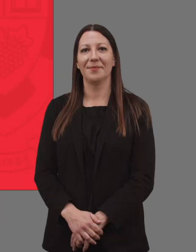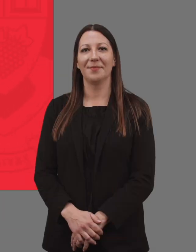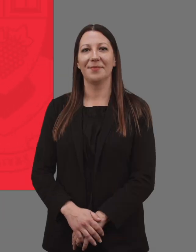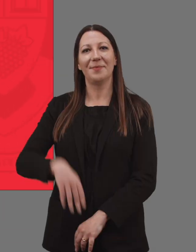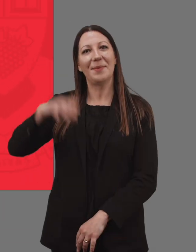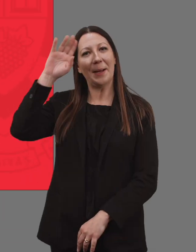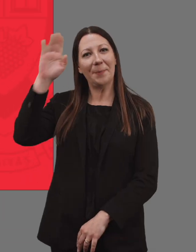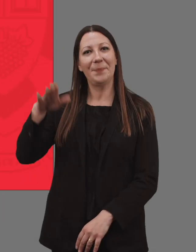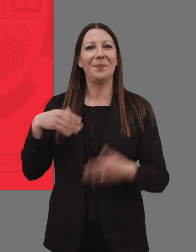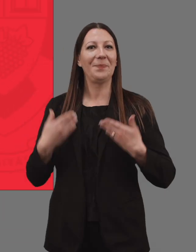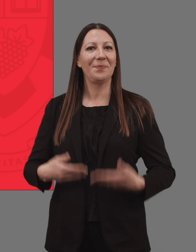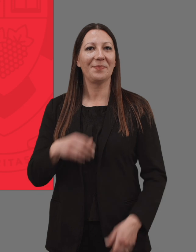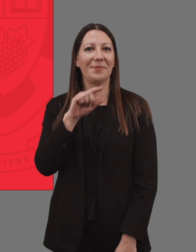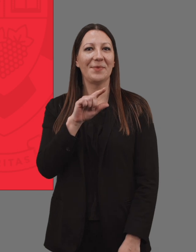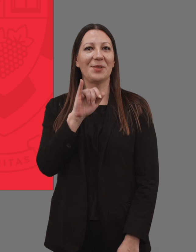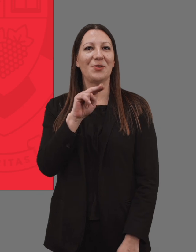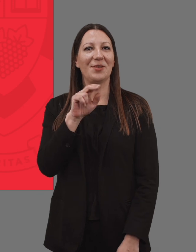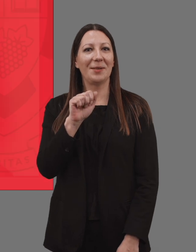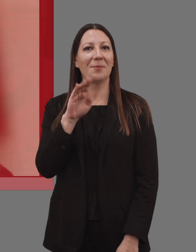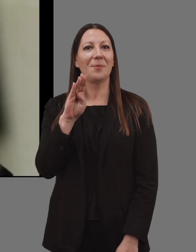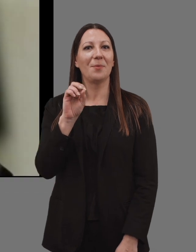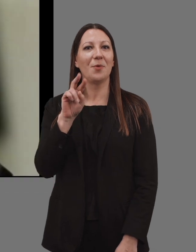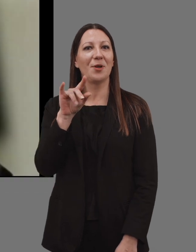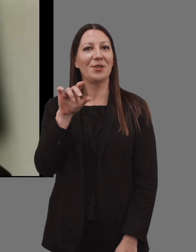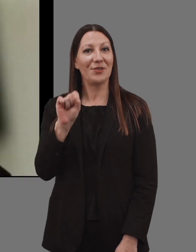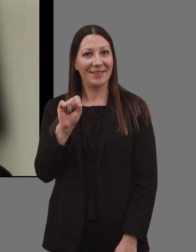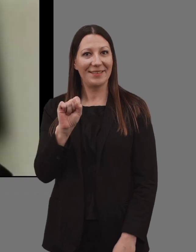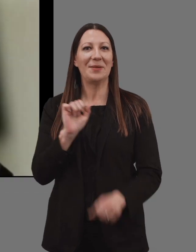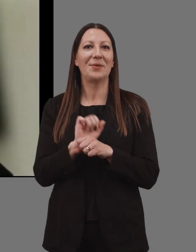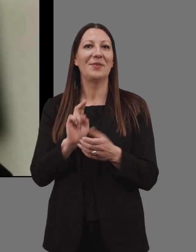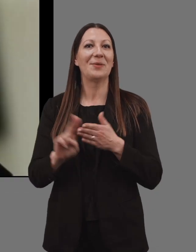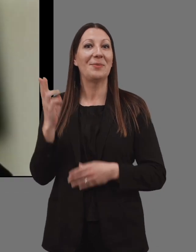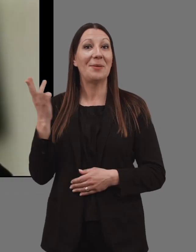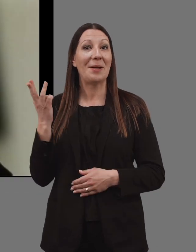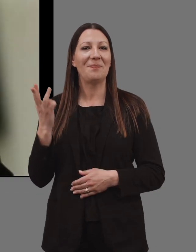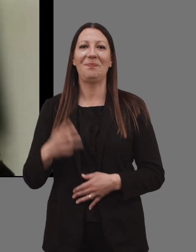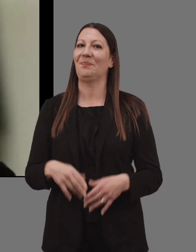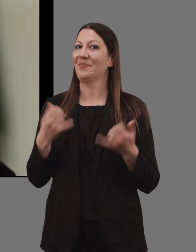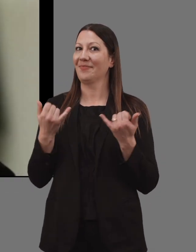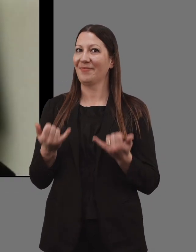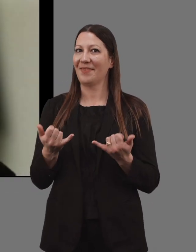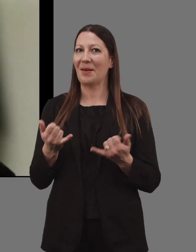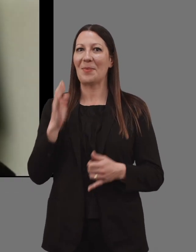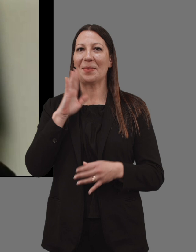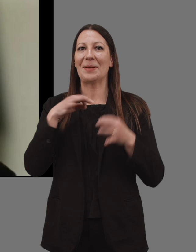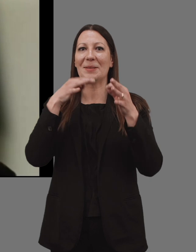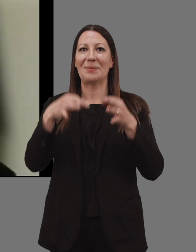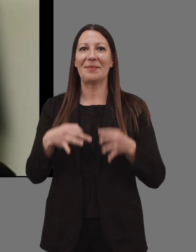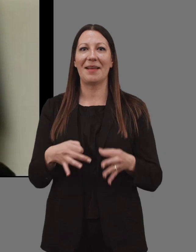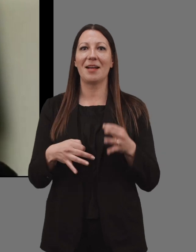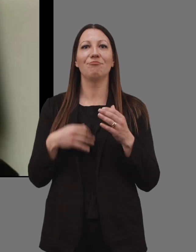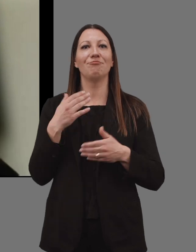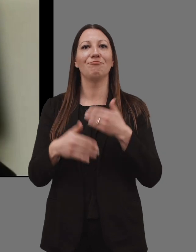Hey, my name is Gina Borges from the University of Winnipeg, and I'm here today to share with you the